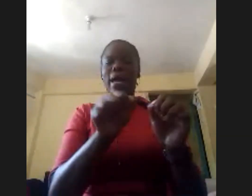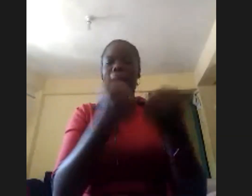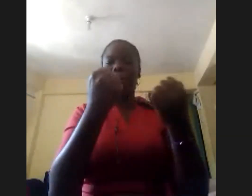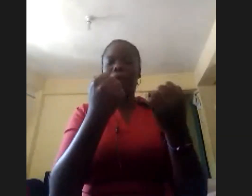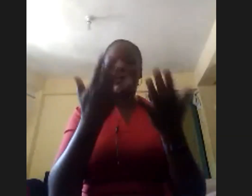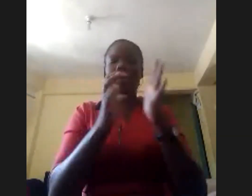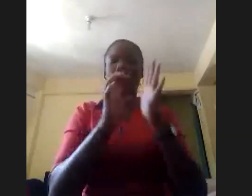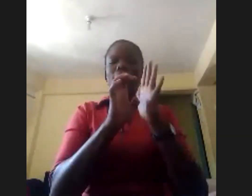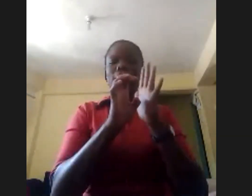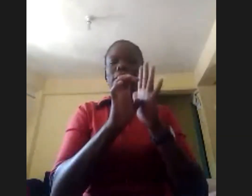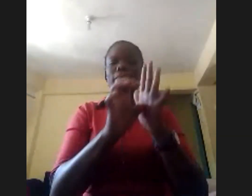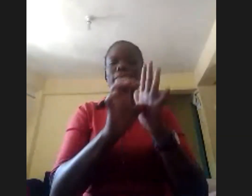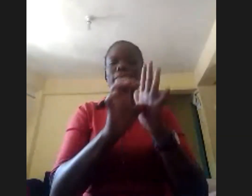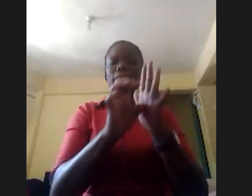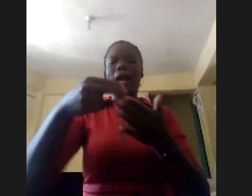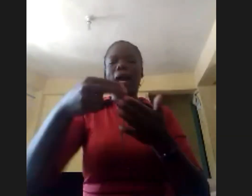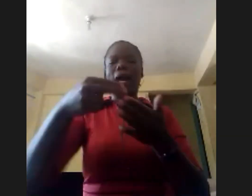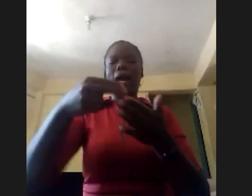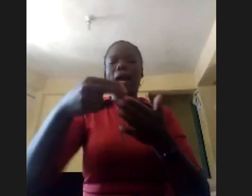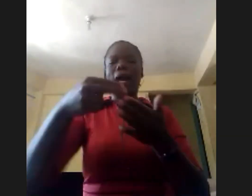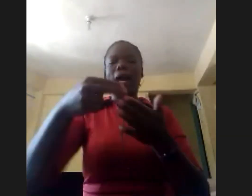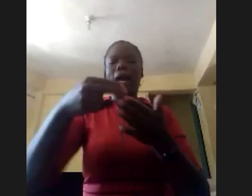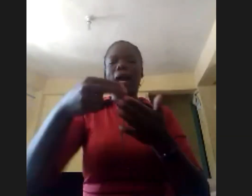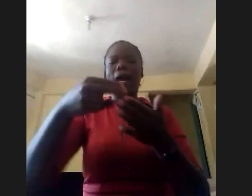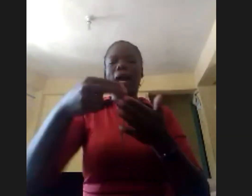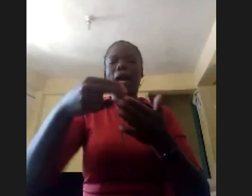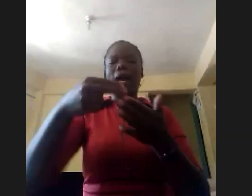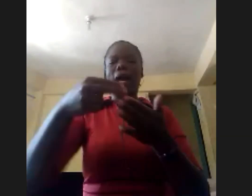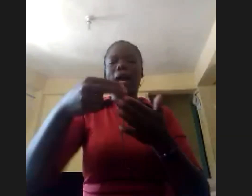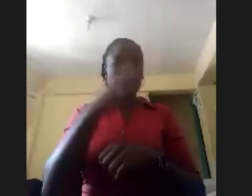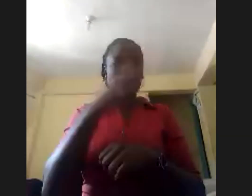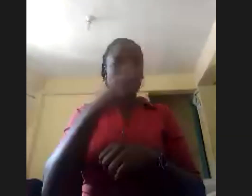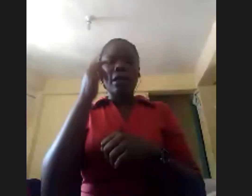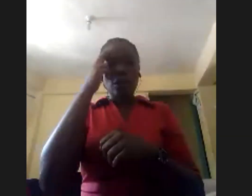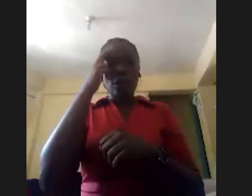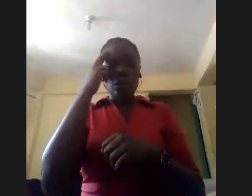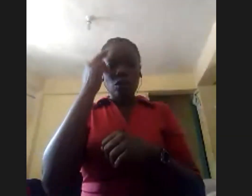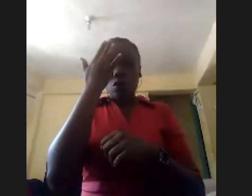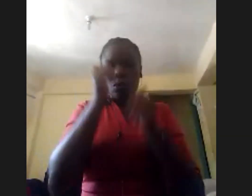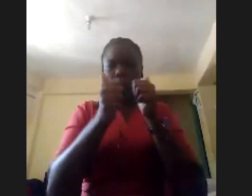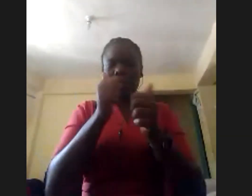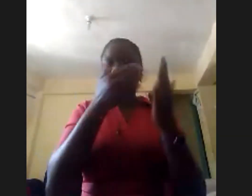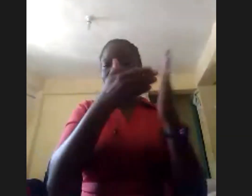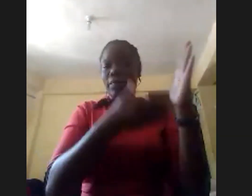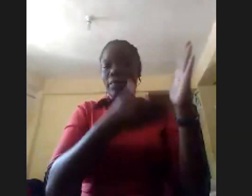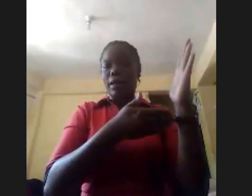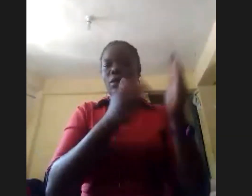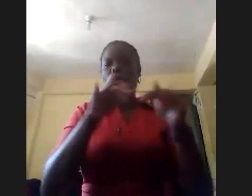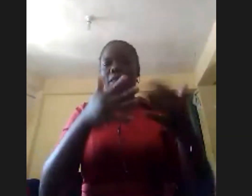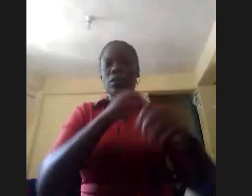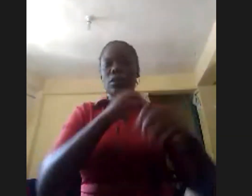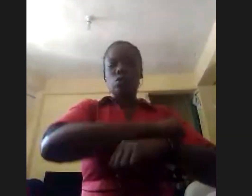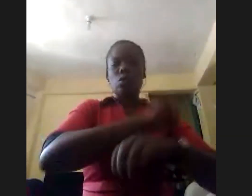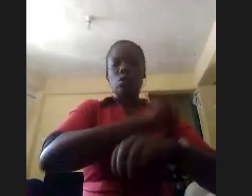high schools and colleges. And then the other reason that cuts across, whether you're in school or not in school, that